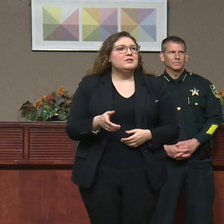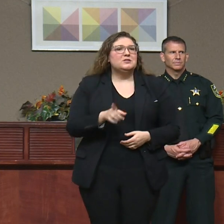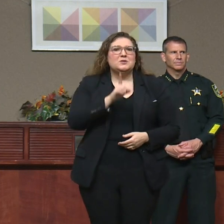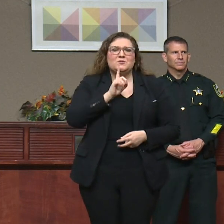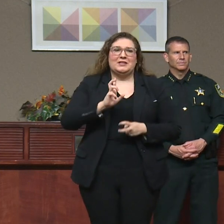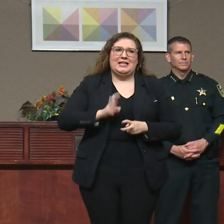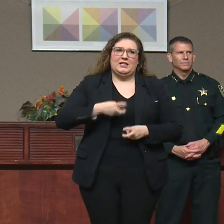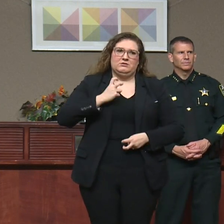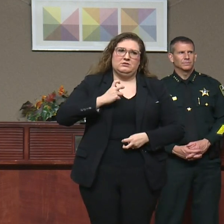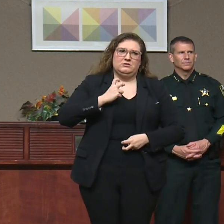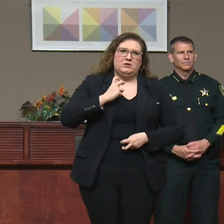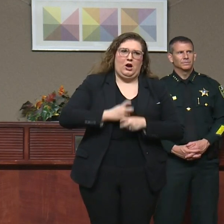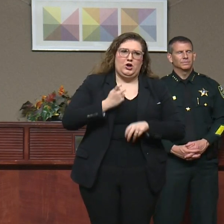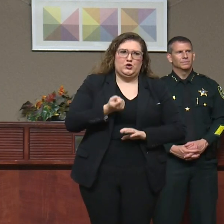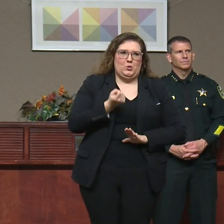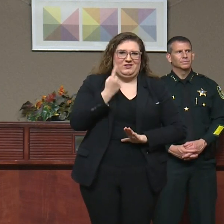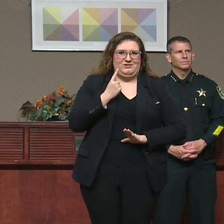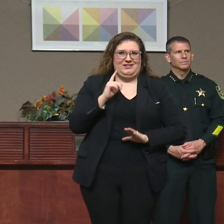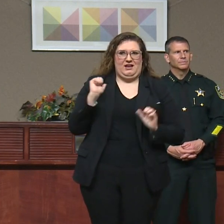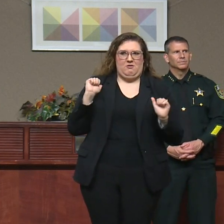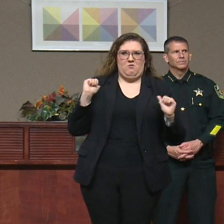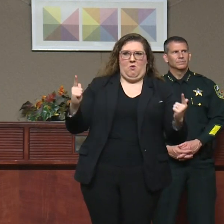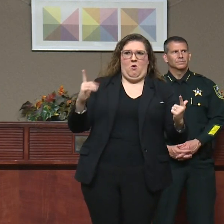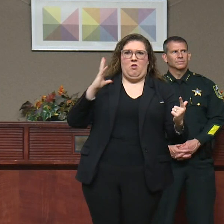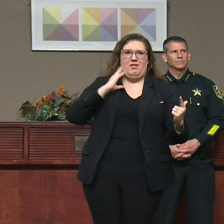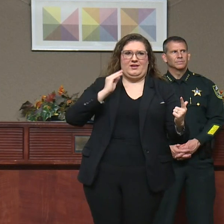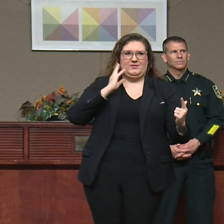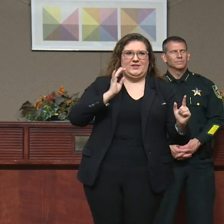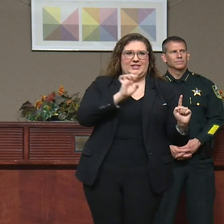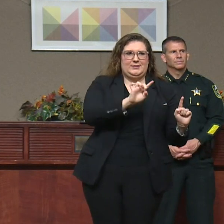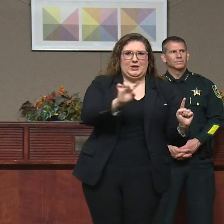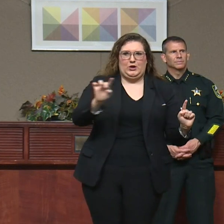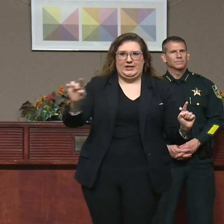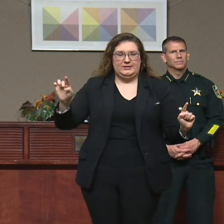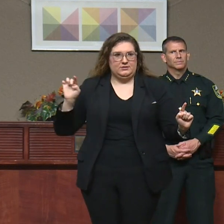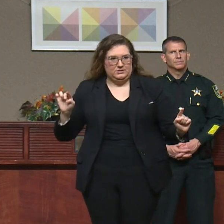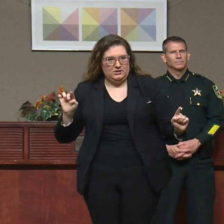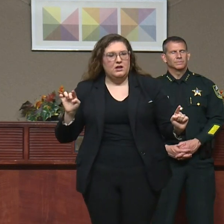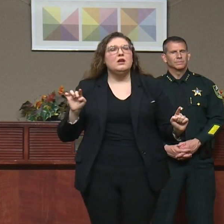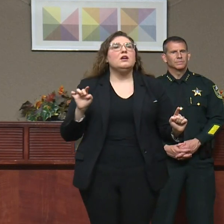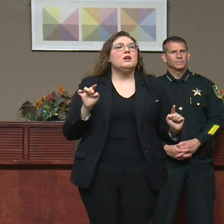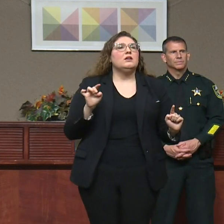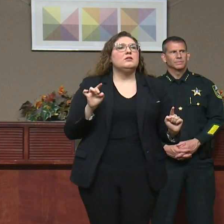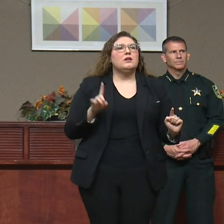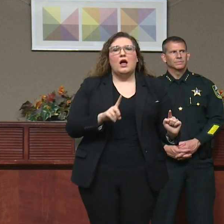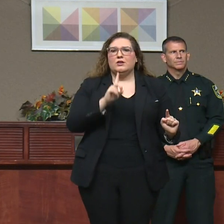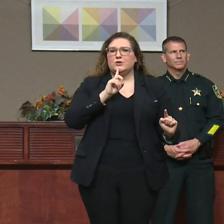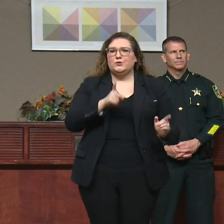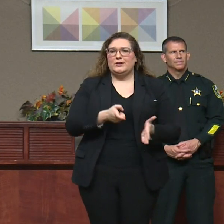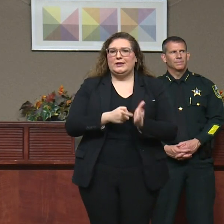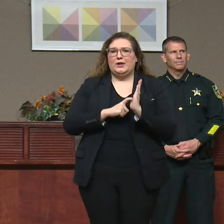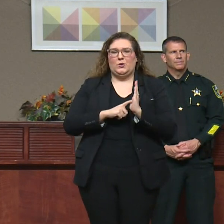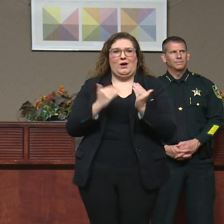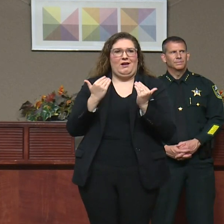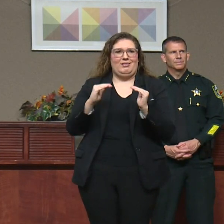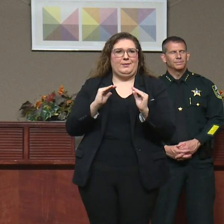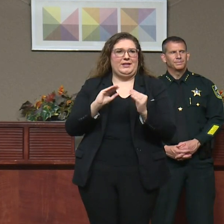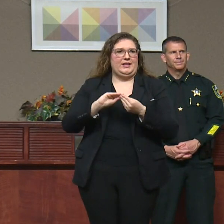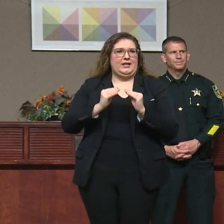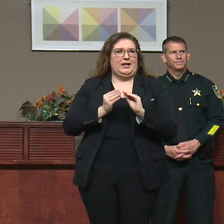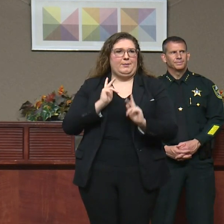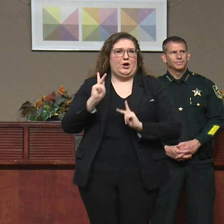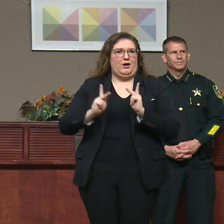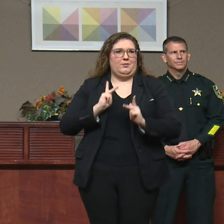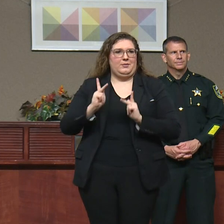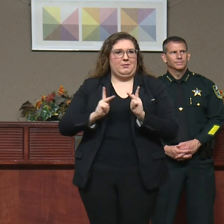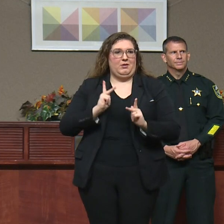the breadth of everybody's experience that was asked to serve. So it had to be a limited number of people. Going forward,